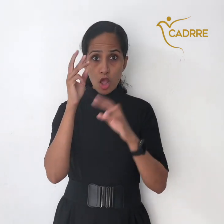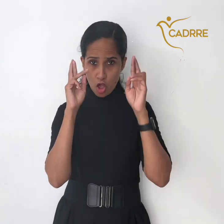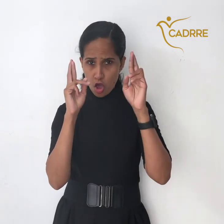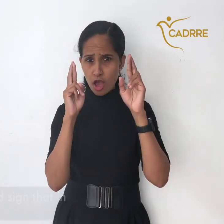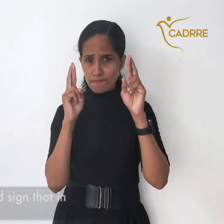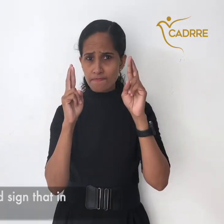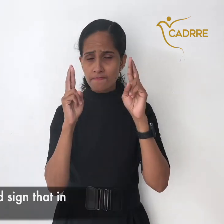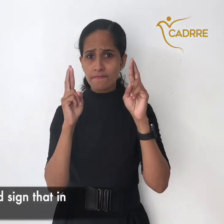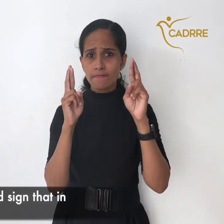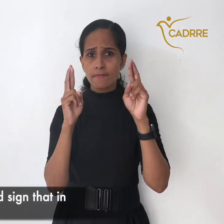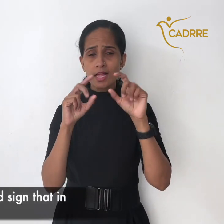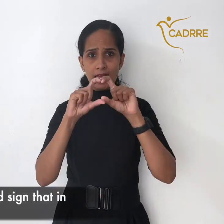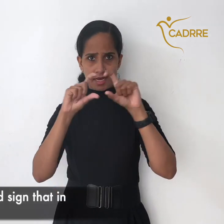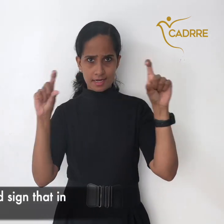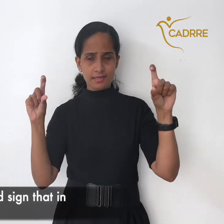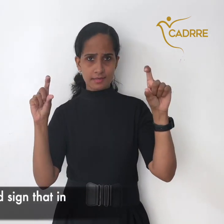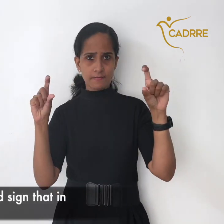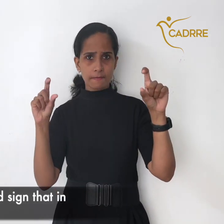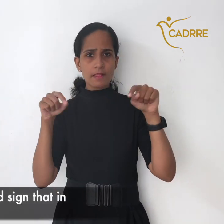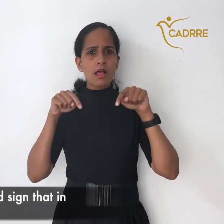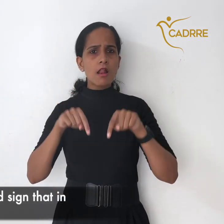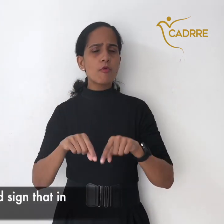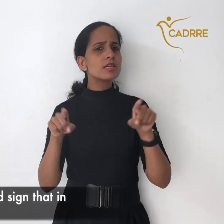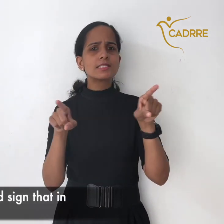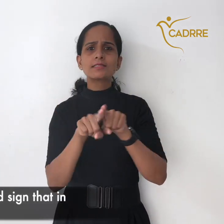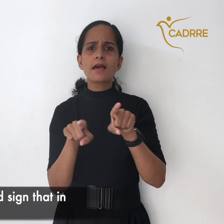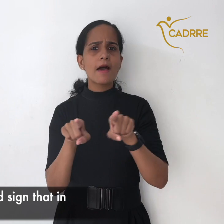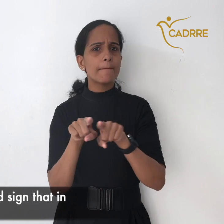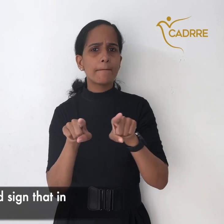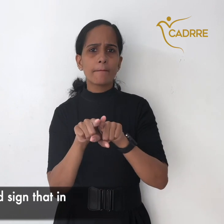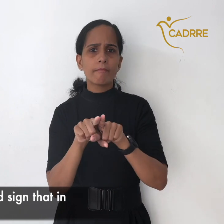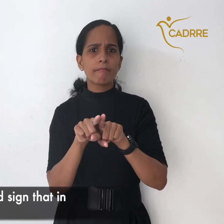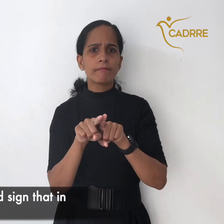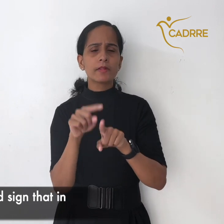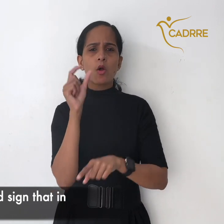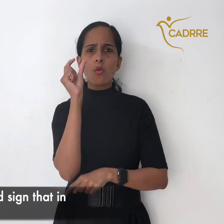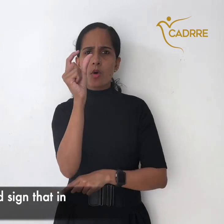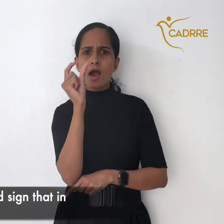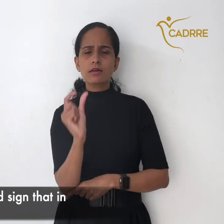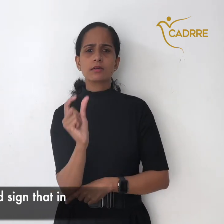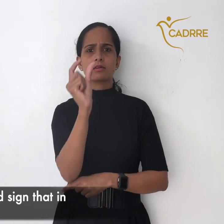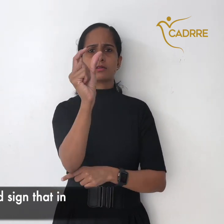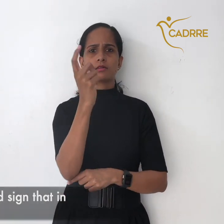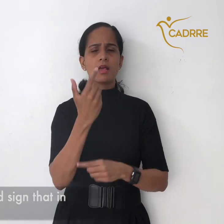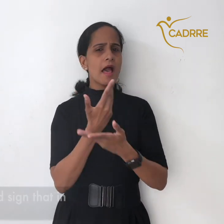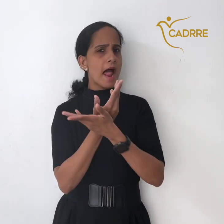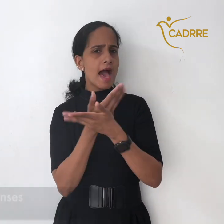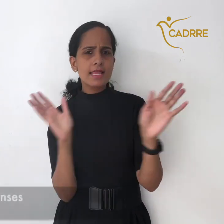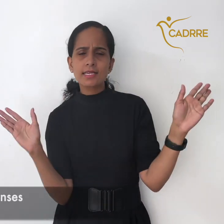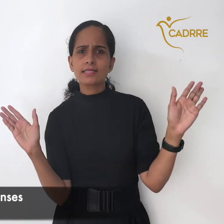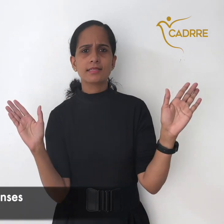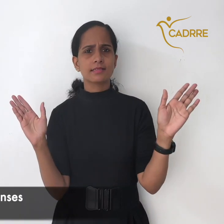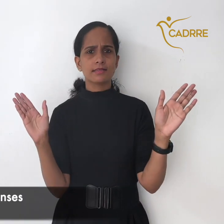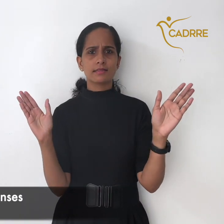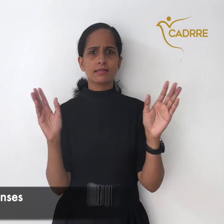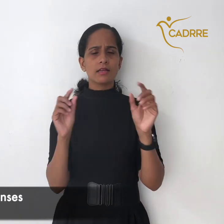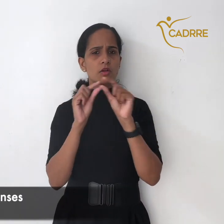You can take any verb and sign that in present, past